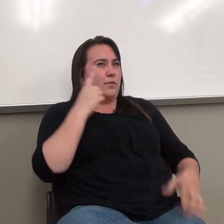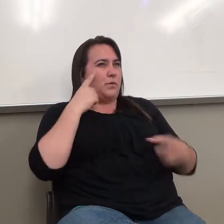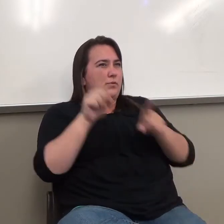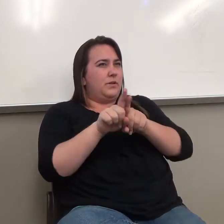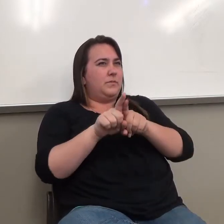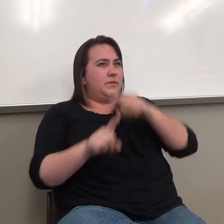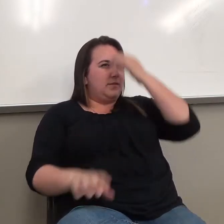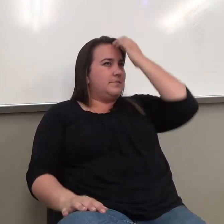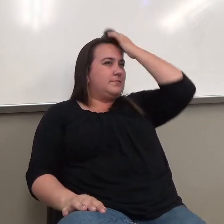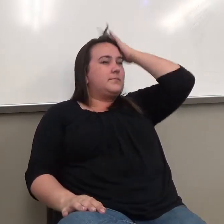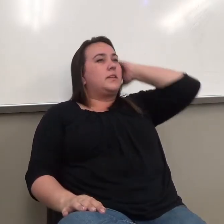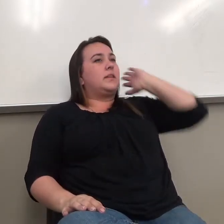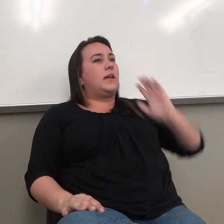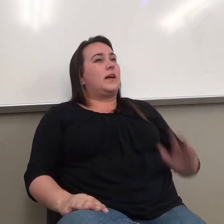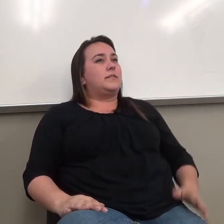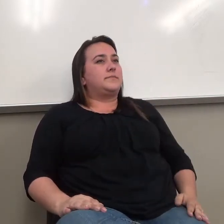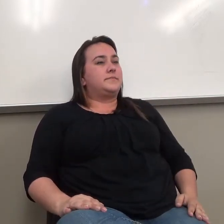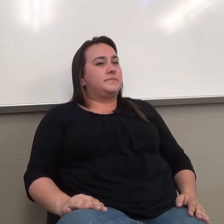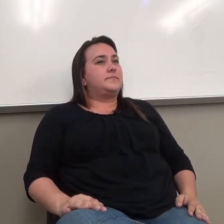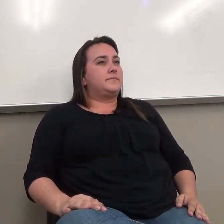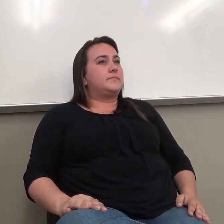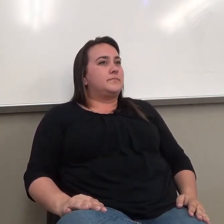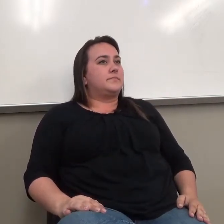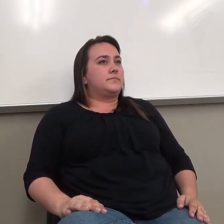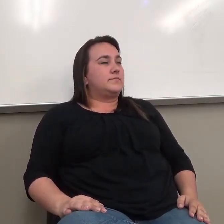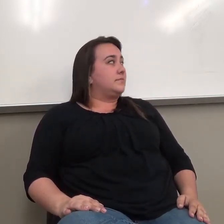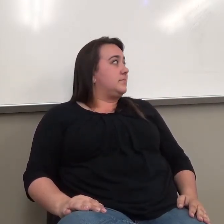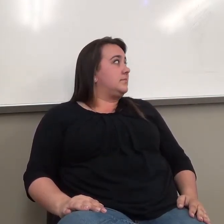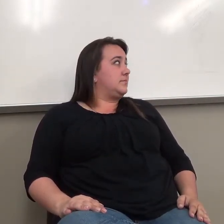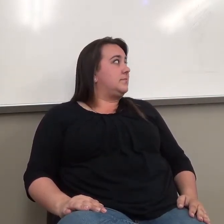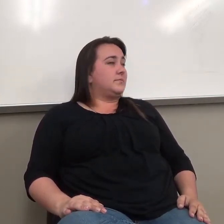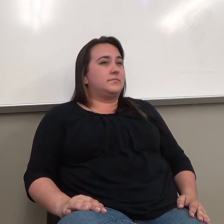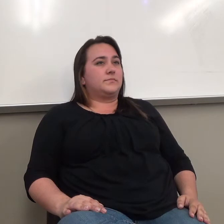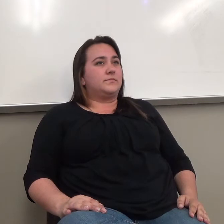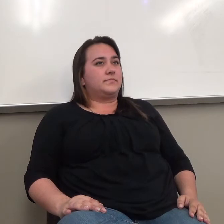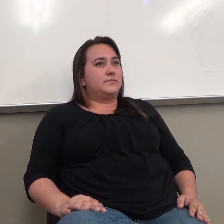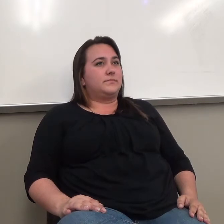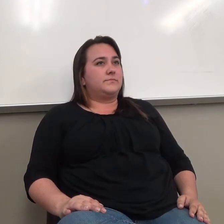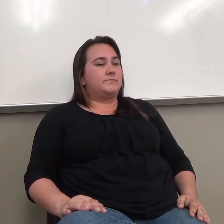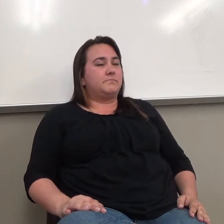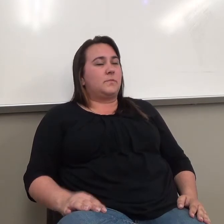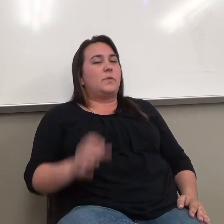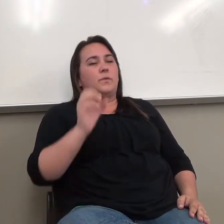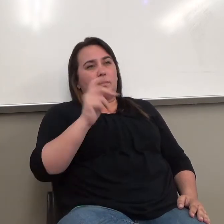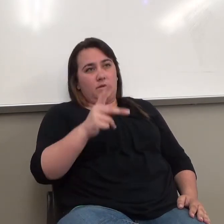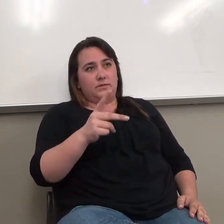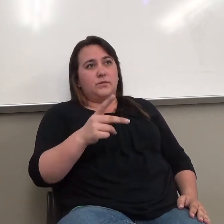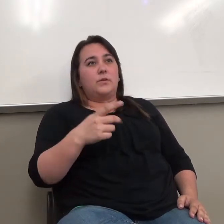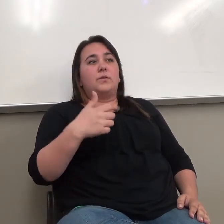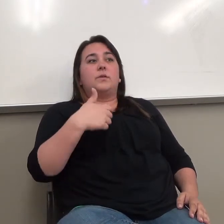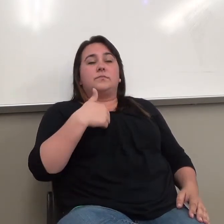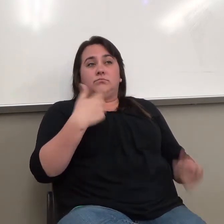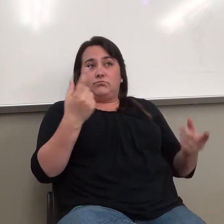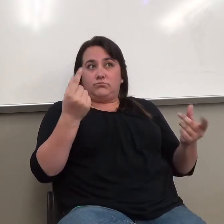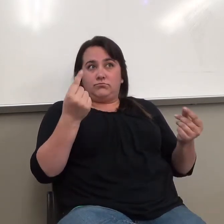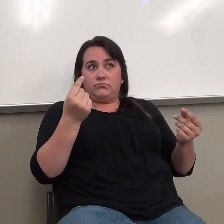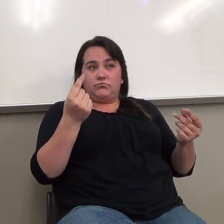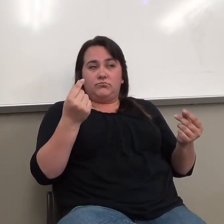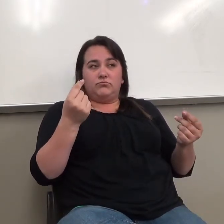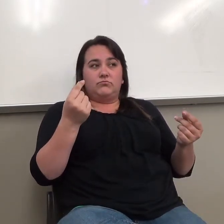Has anybody ever heard that phrase? Yeah. Subject-verb agreement? Mm-hmm. Okay, so what I'm going to do up here